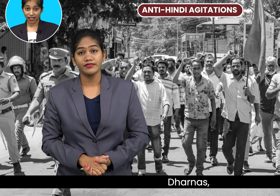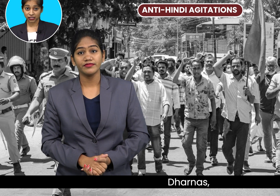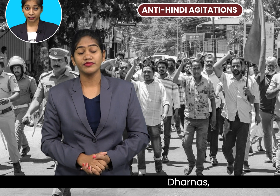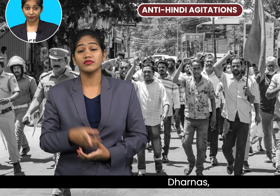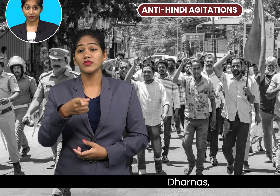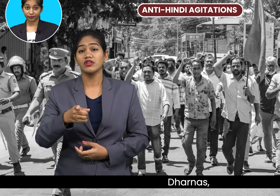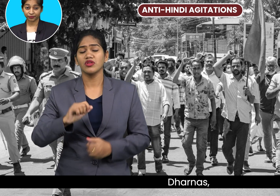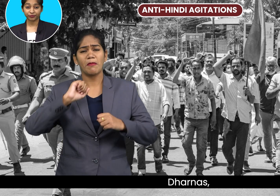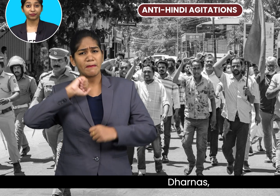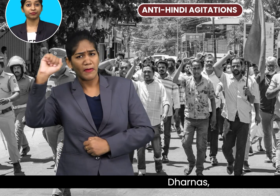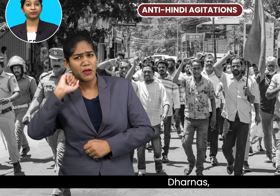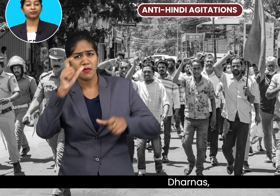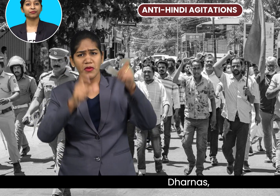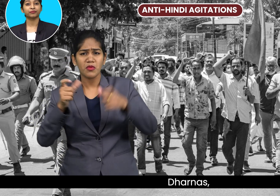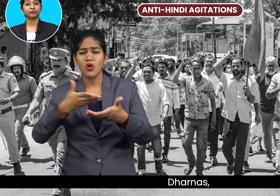Dharnas,